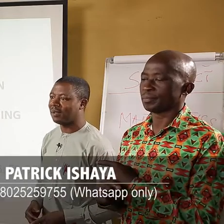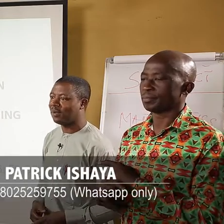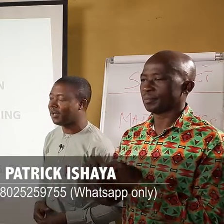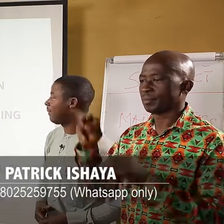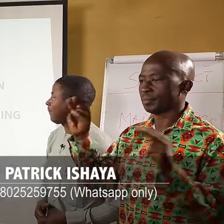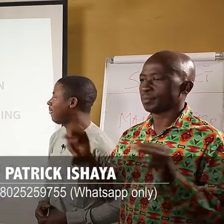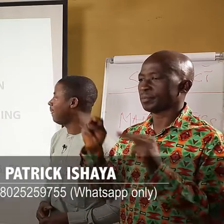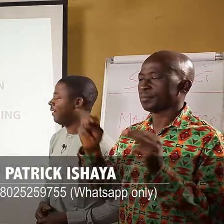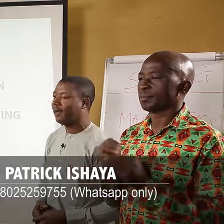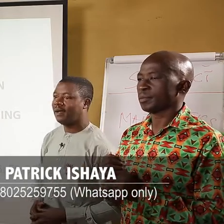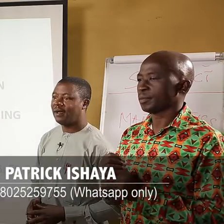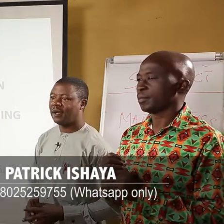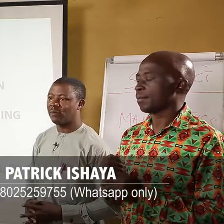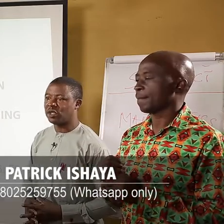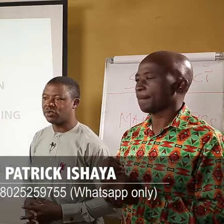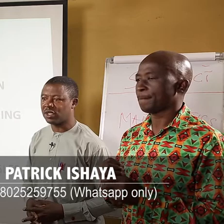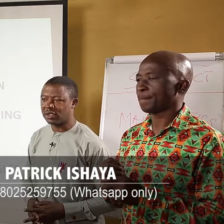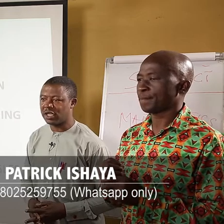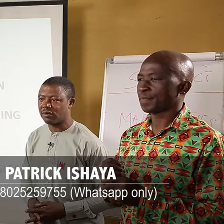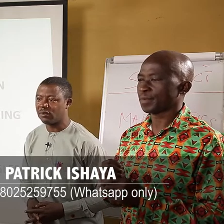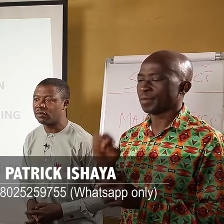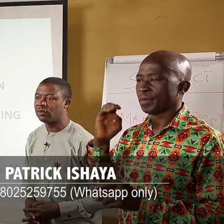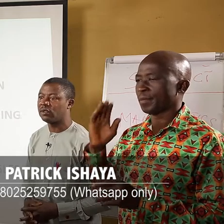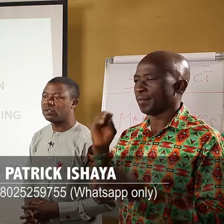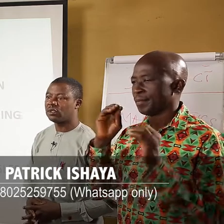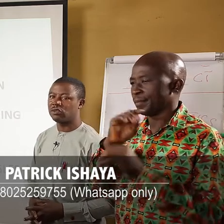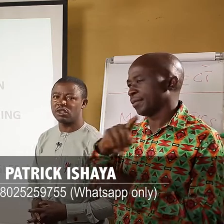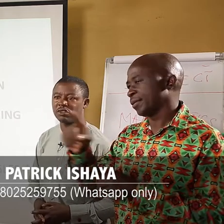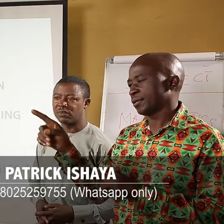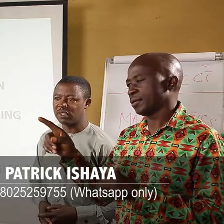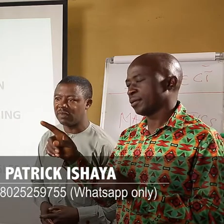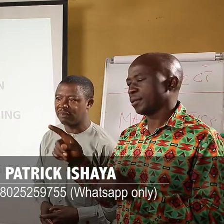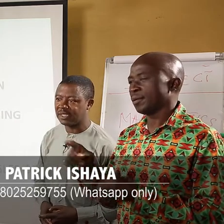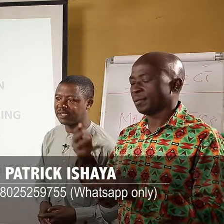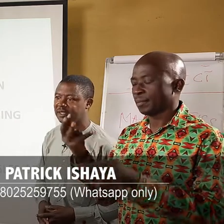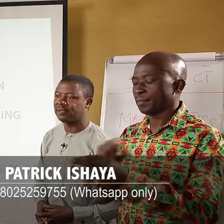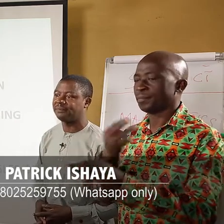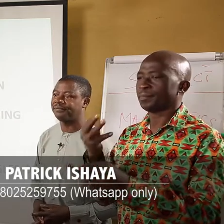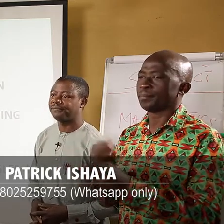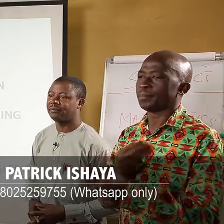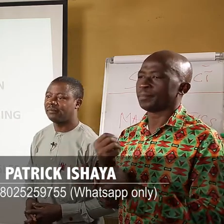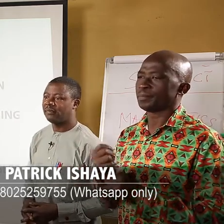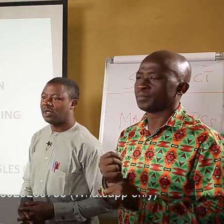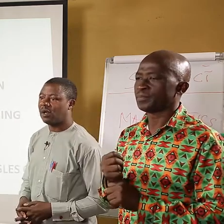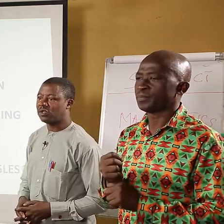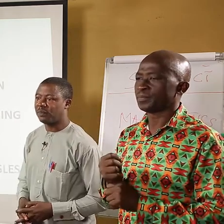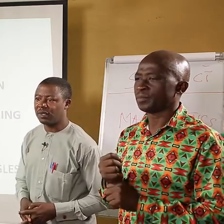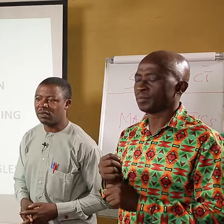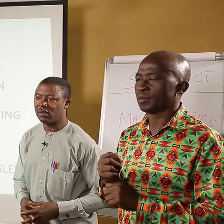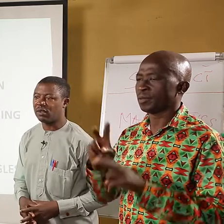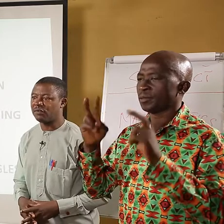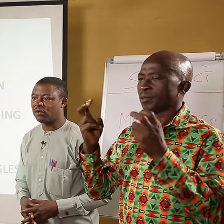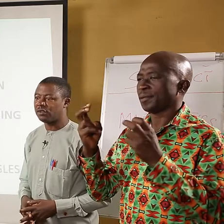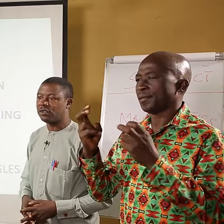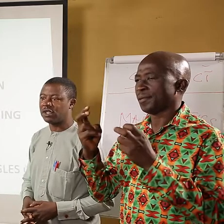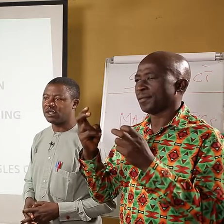Mr. Monday Bokway, and I'm going to take you through the subject mathematics. Our